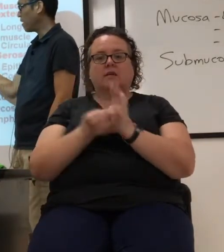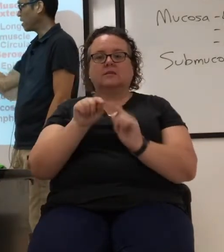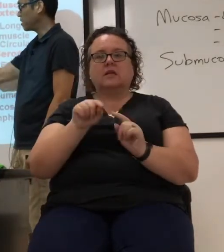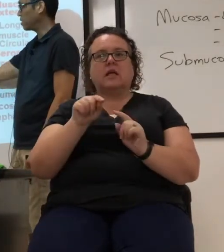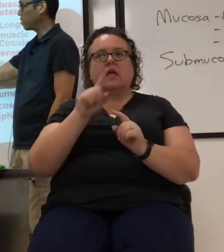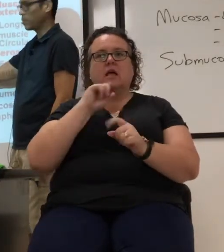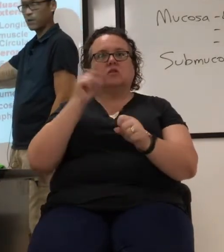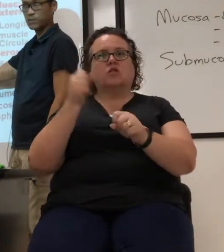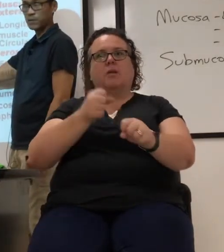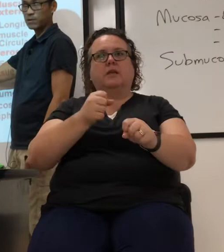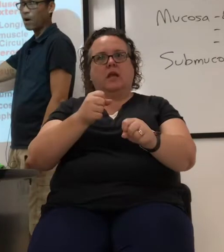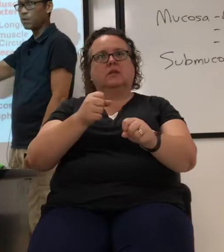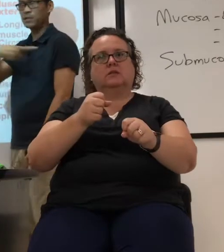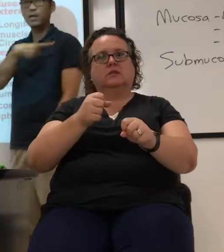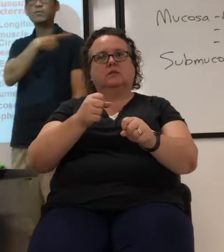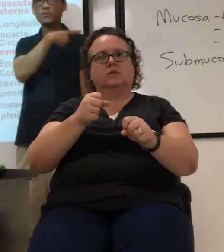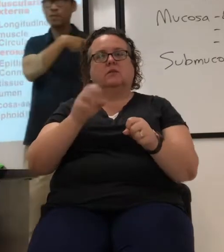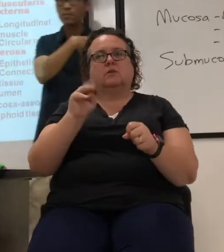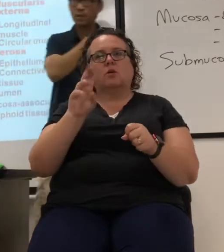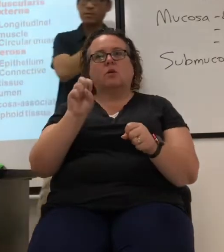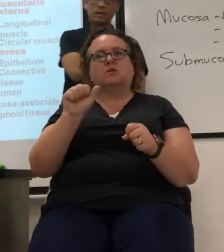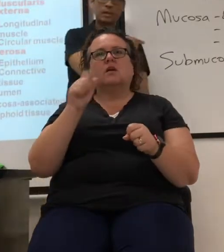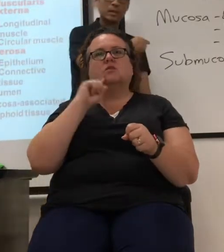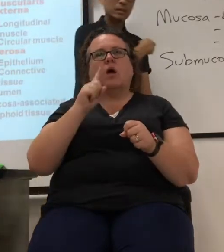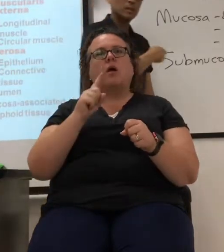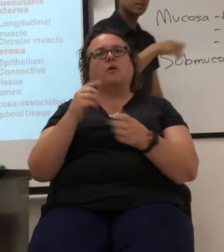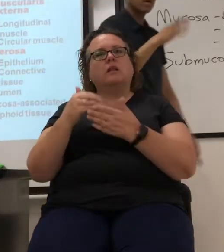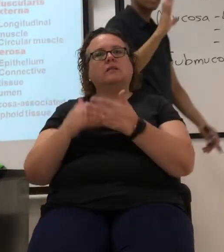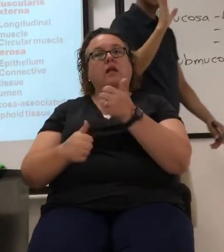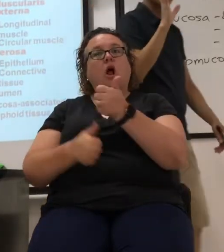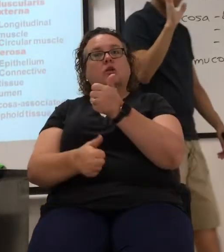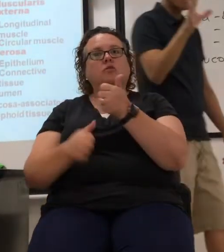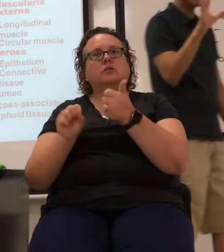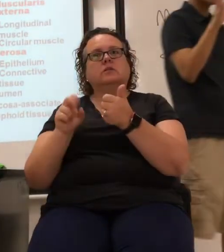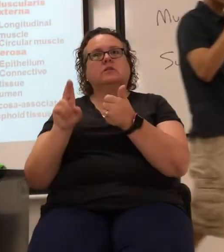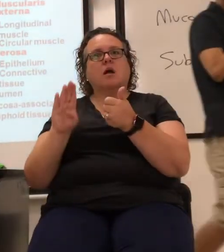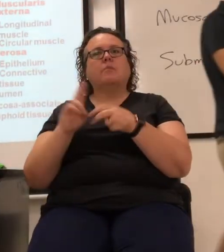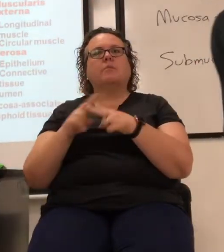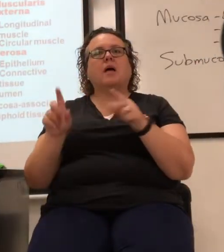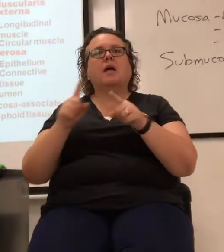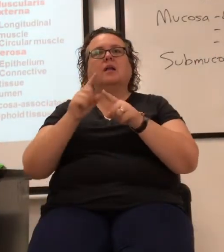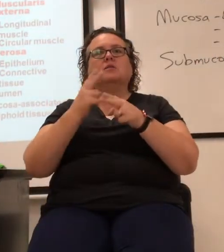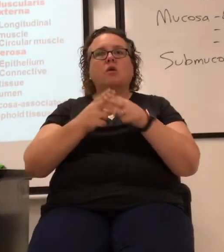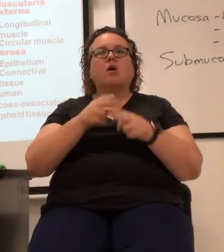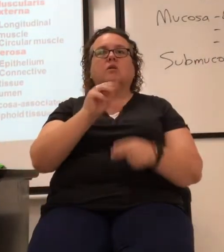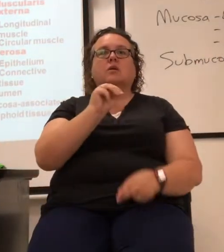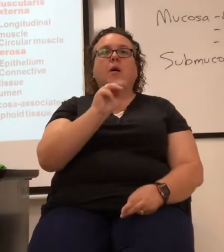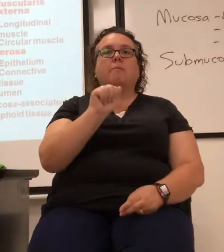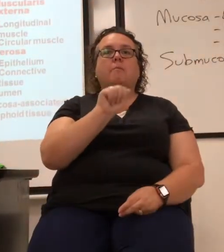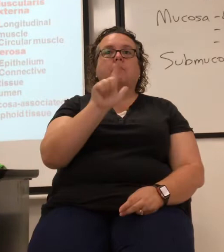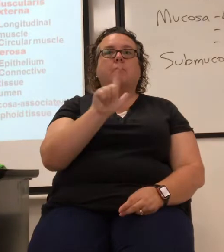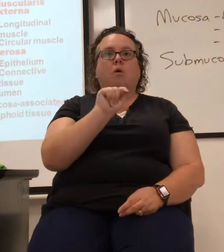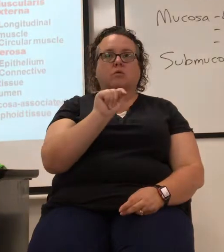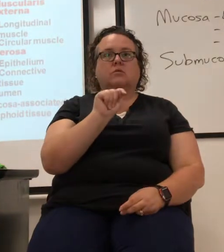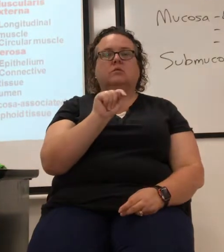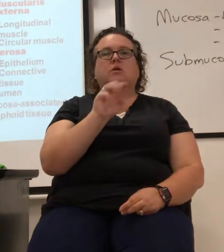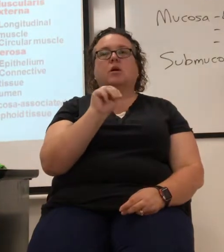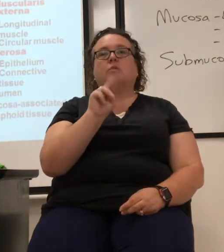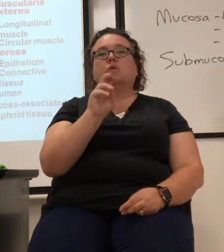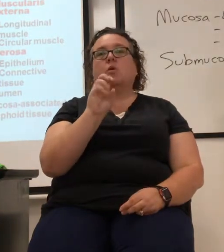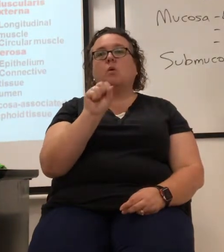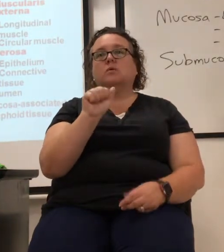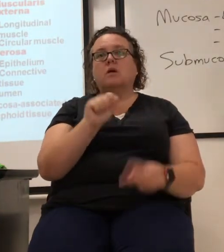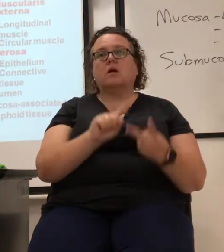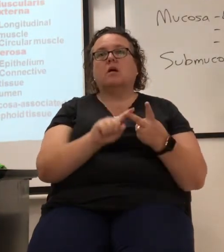kind of invades into the mucosa. So all listed under submucosa. It's called MALT, mucosa-associated lymphoid